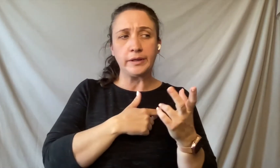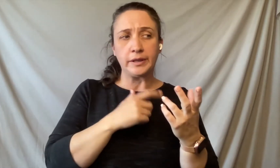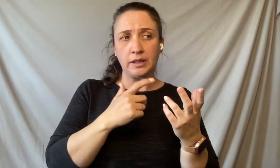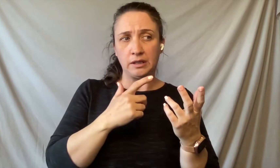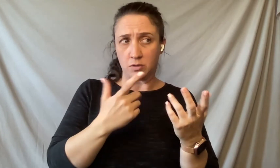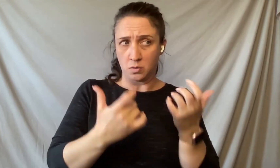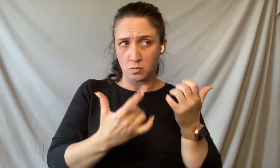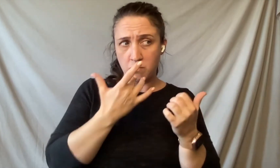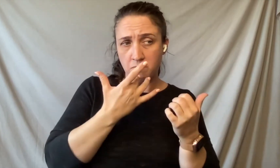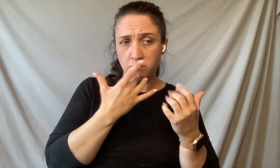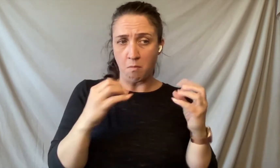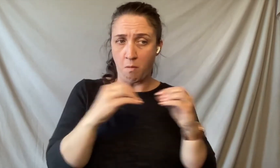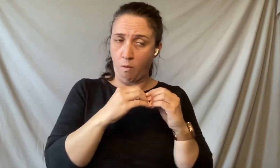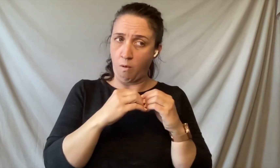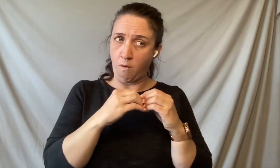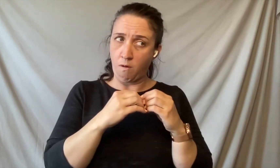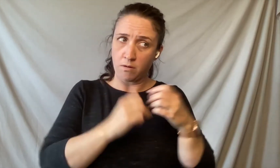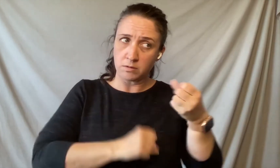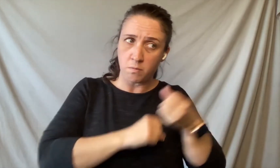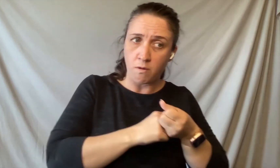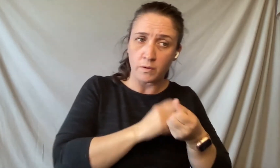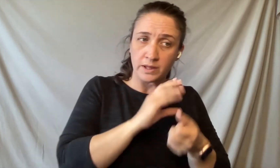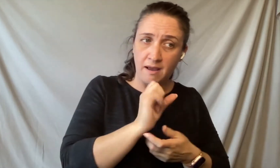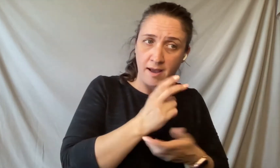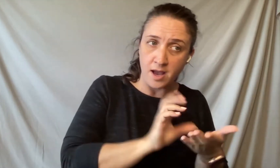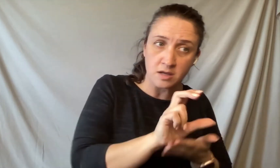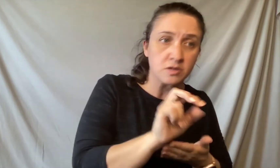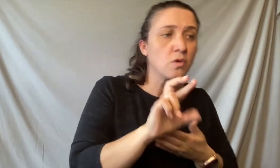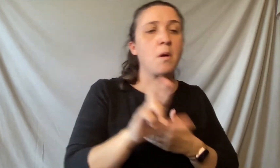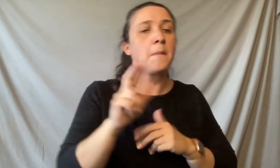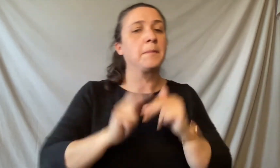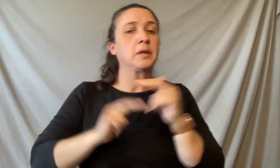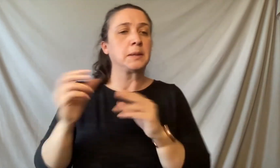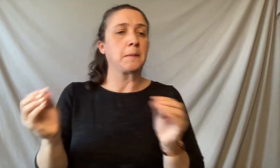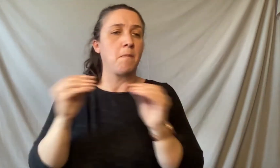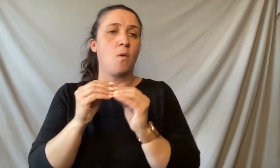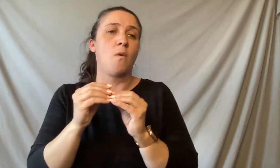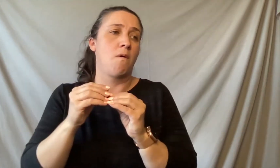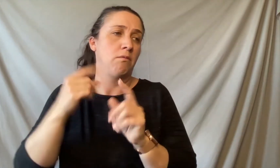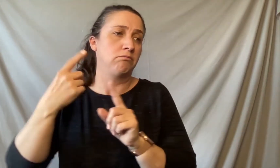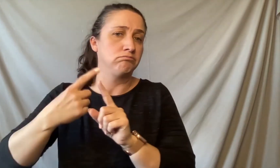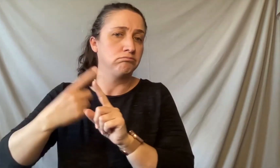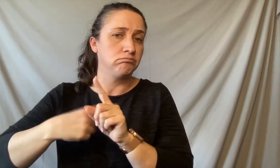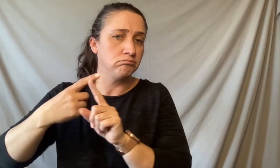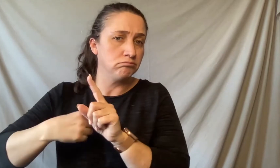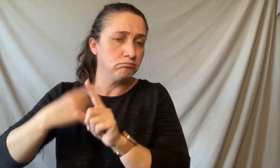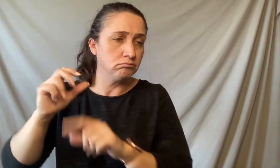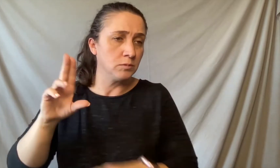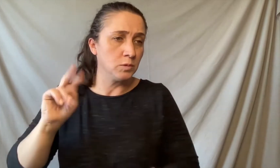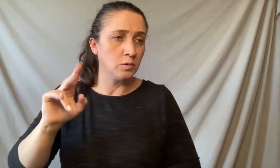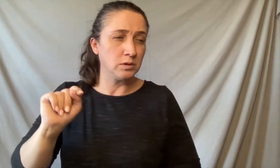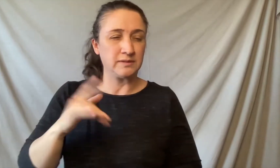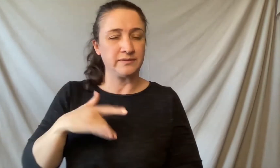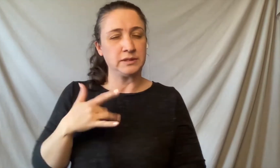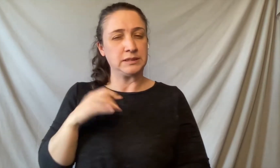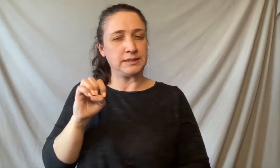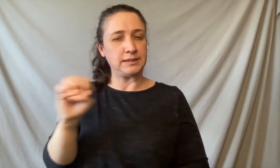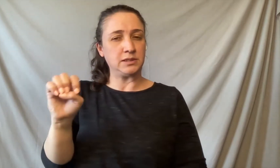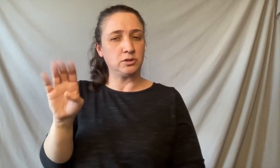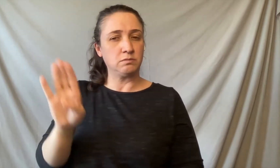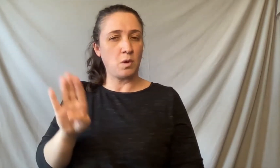we focusing on creating rentals? At least in the eastern part of Boulder County, the issue seems to be lack